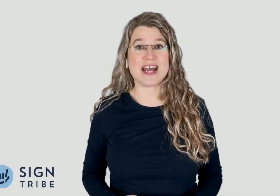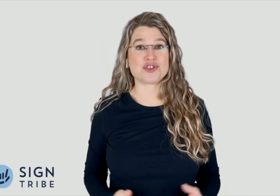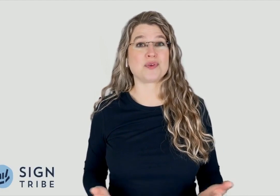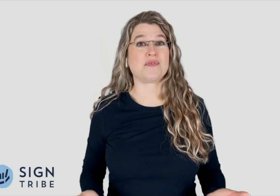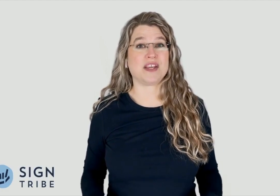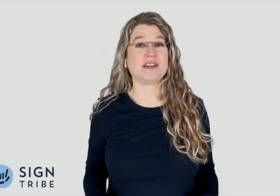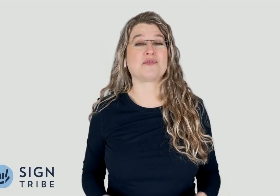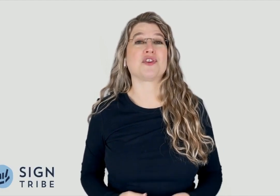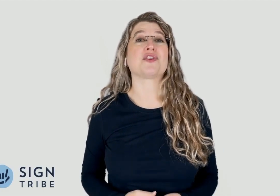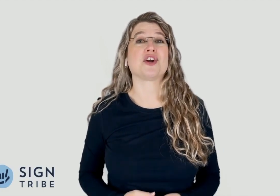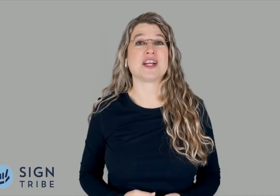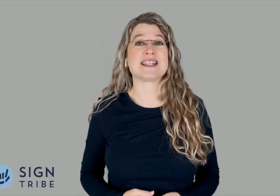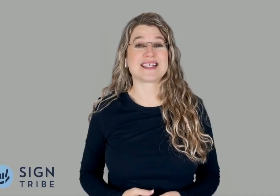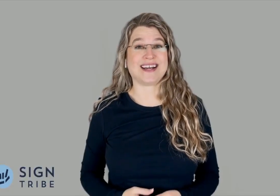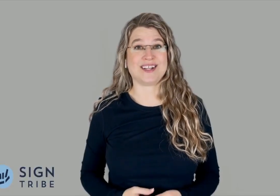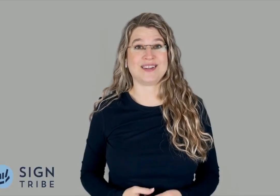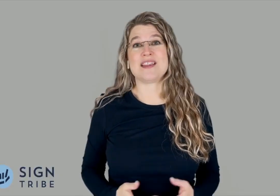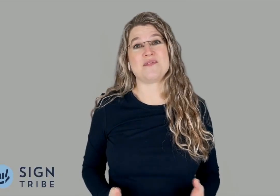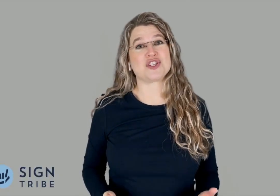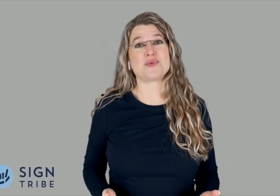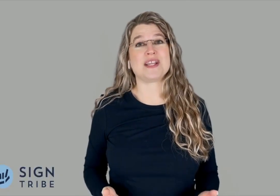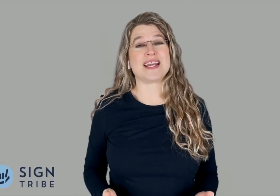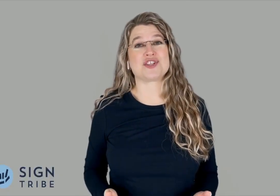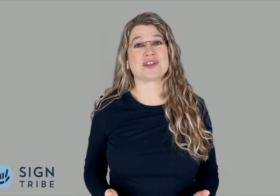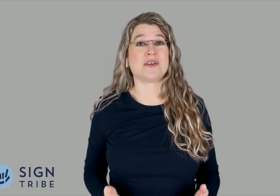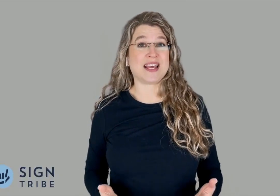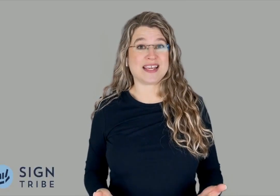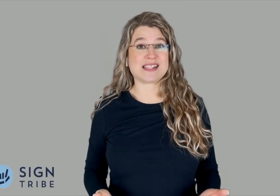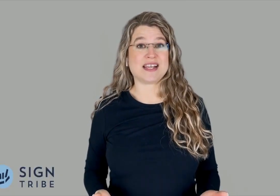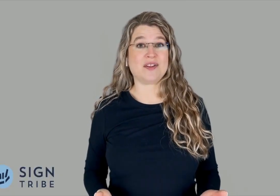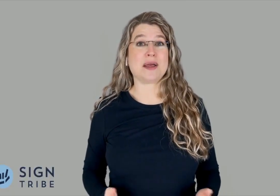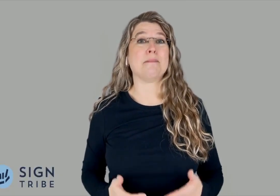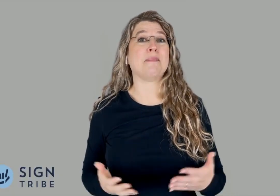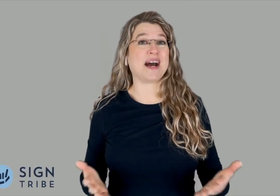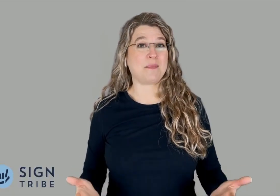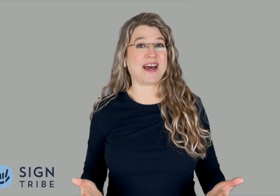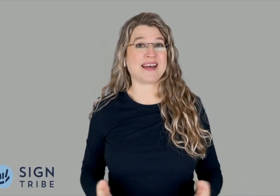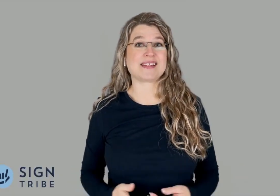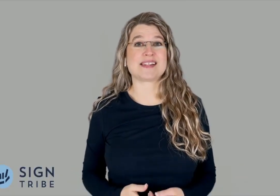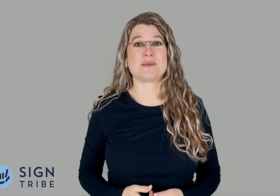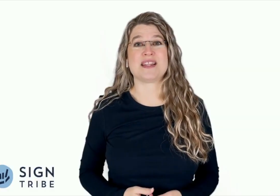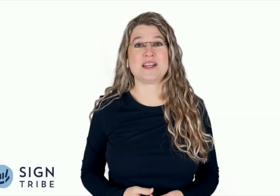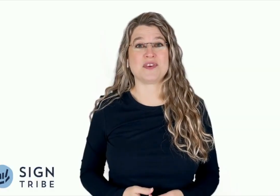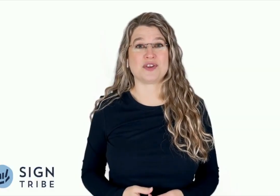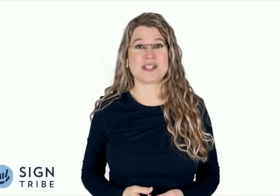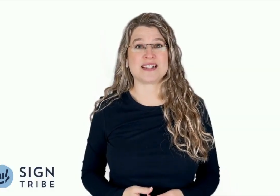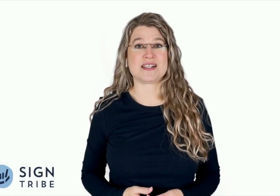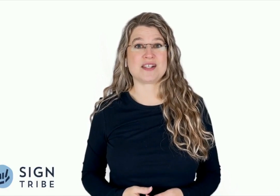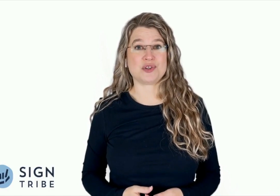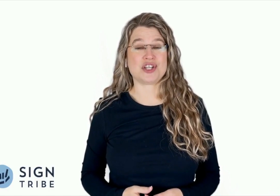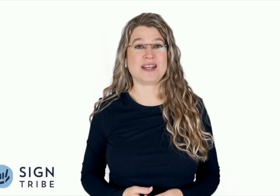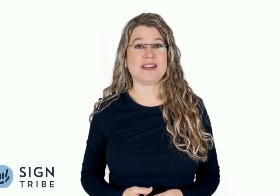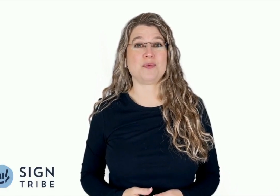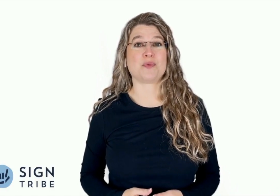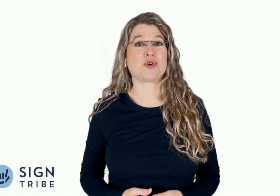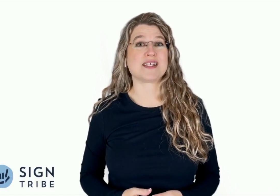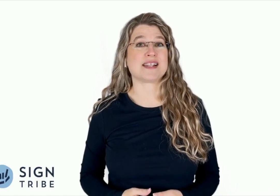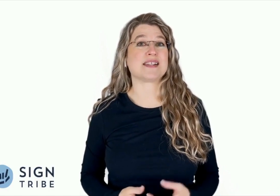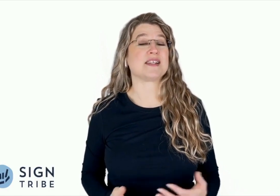natural fit for their learning style. The visual nature of ASL can bypass some of the difficulties associated with processing